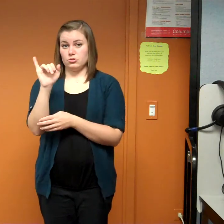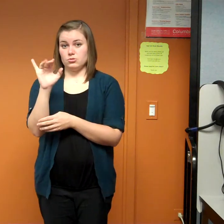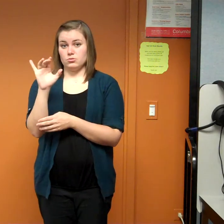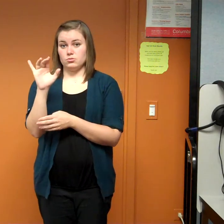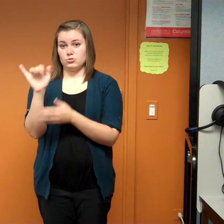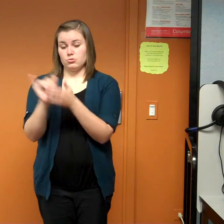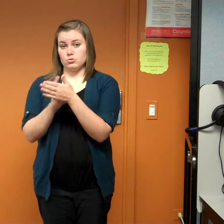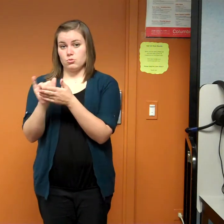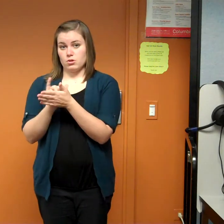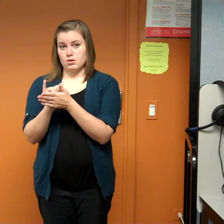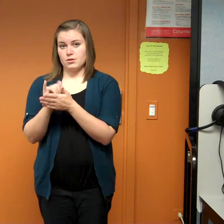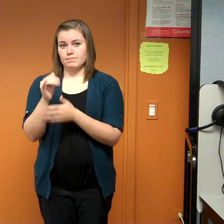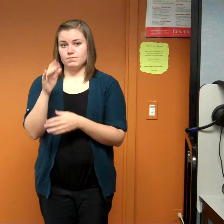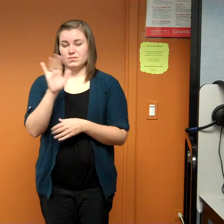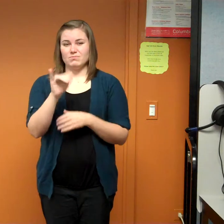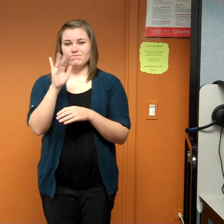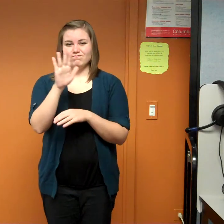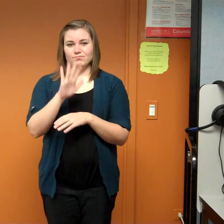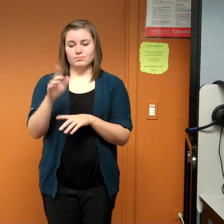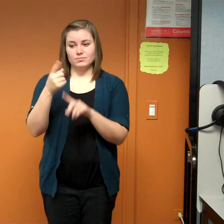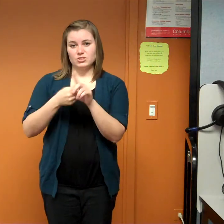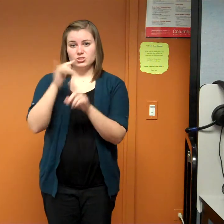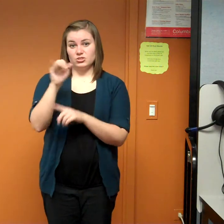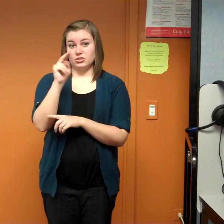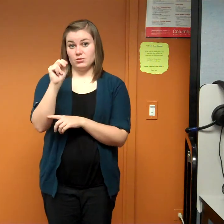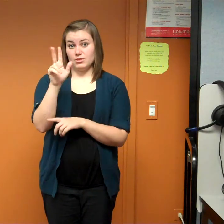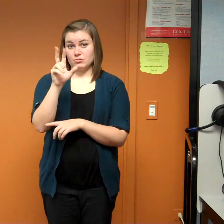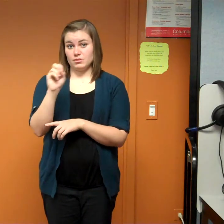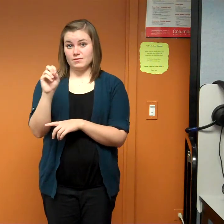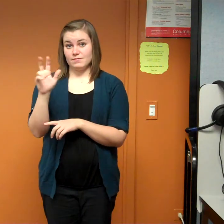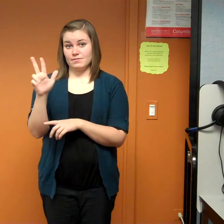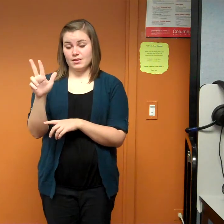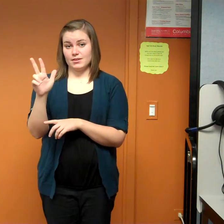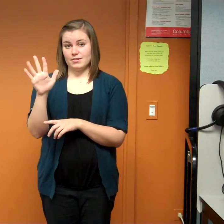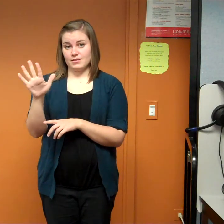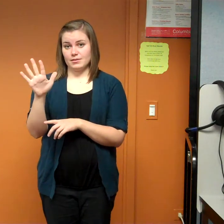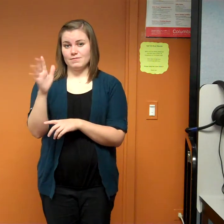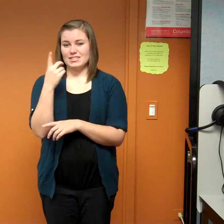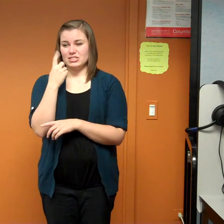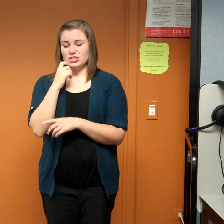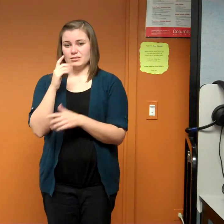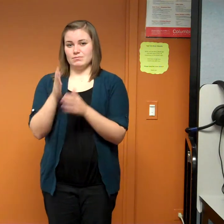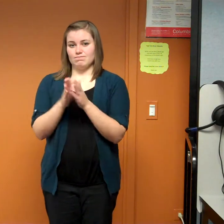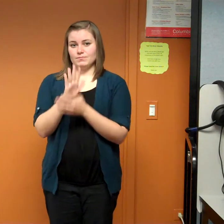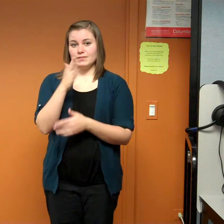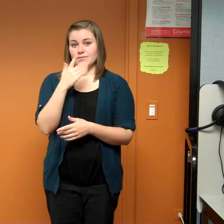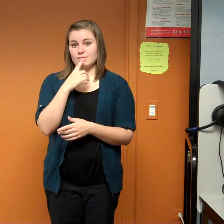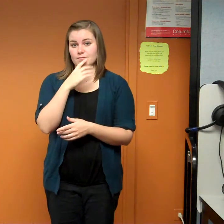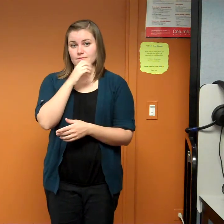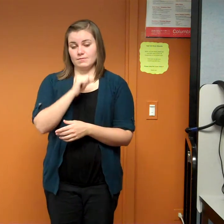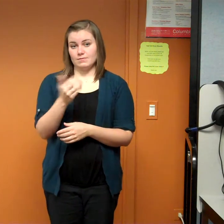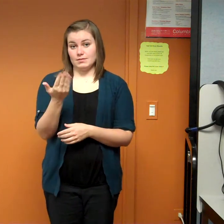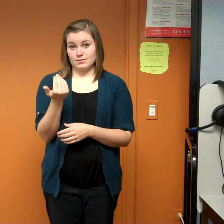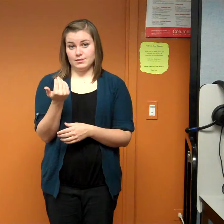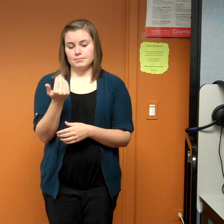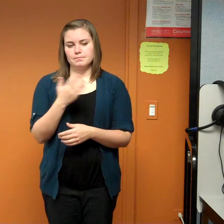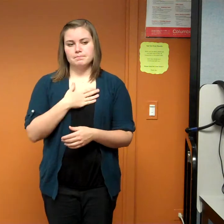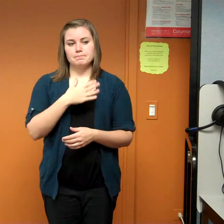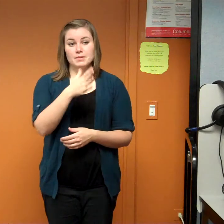January 2005, so I was just barely 15. My mom was working for a nonprofit arts center for the city